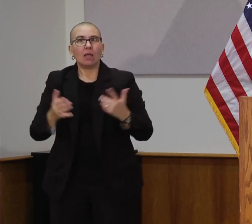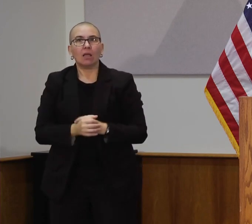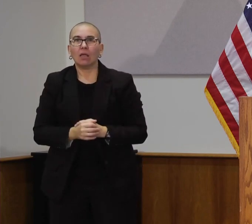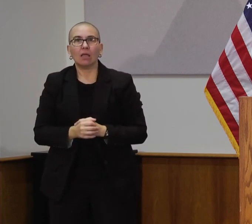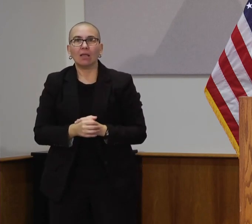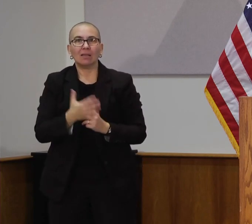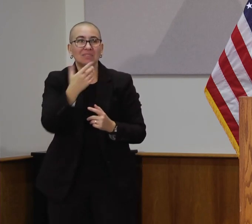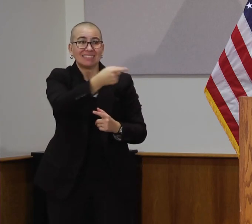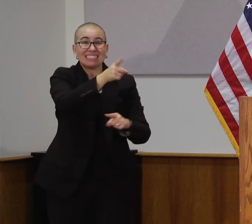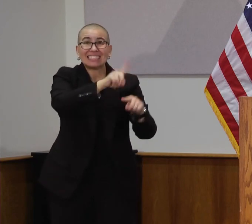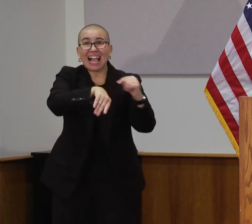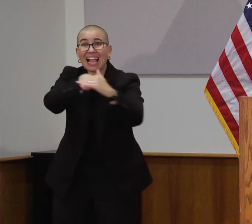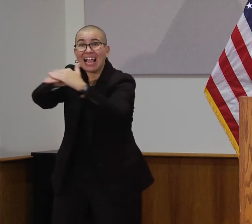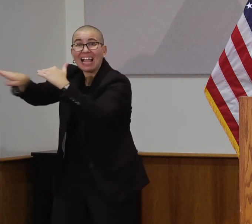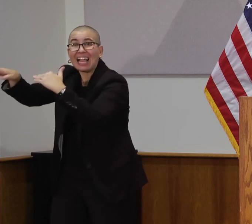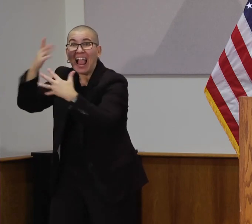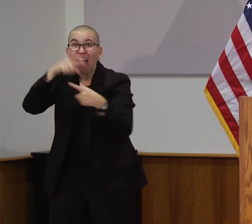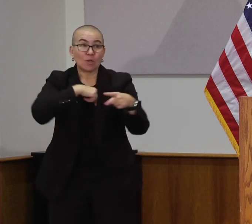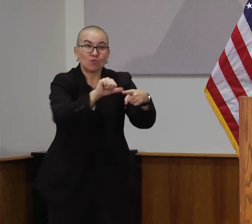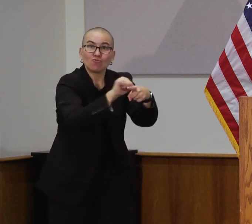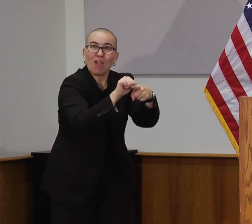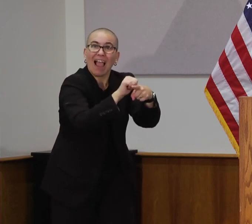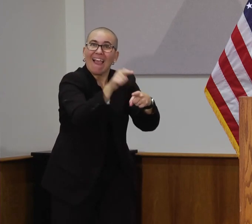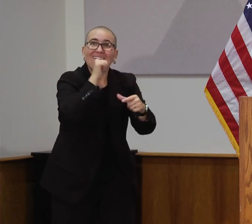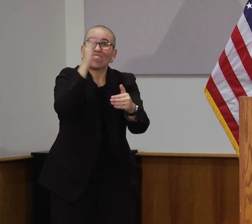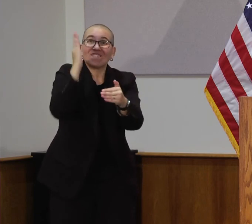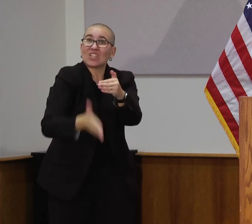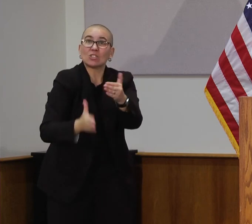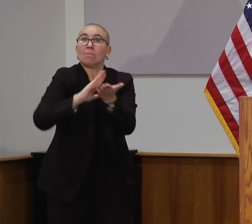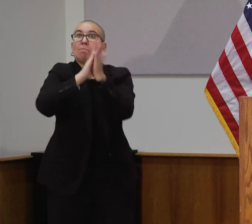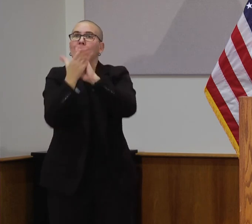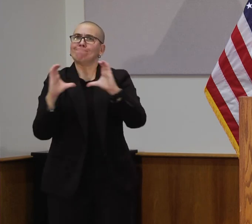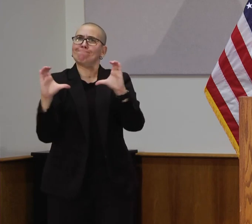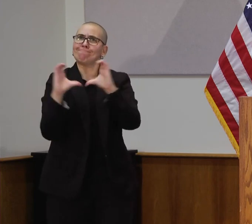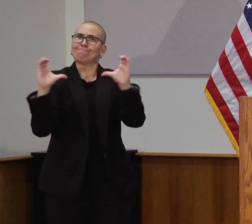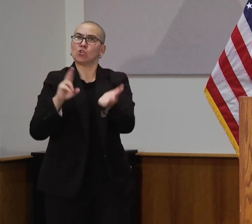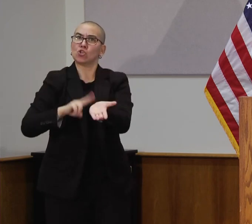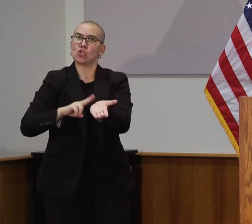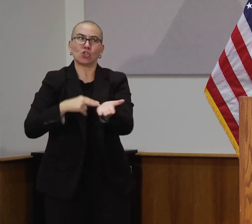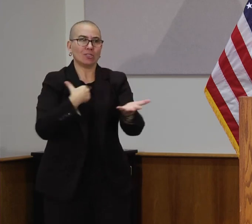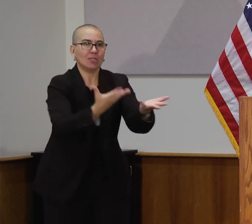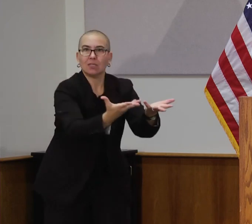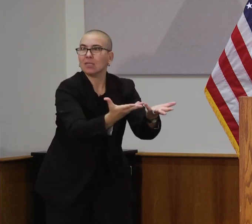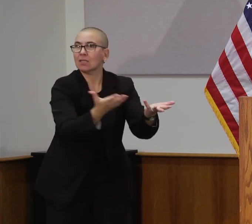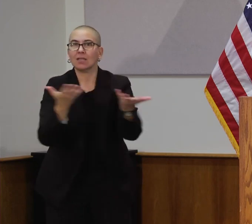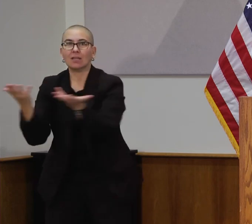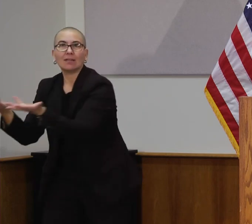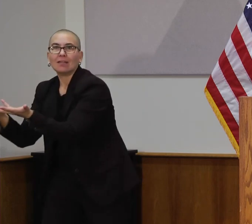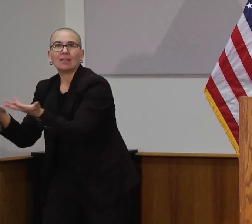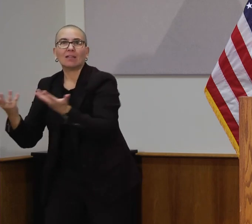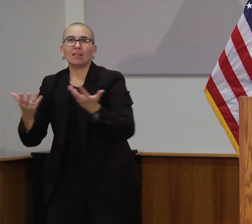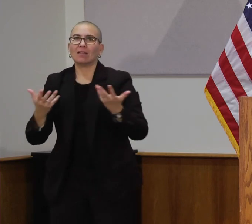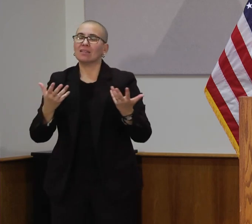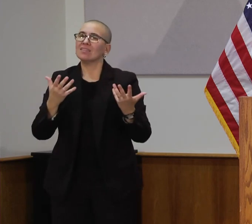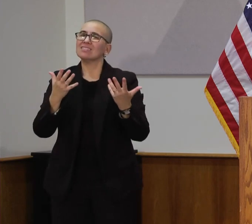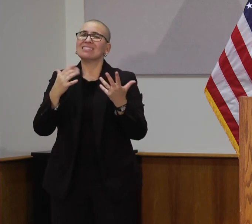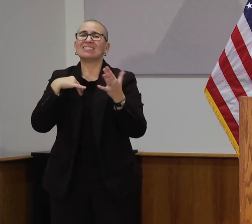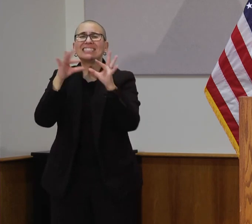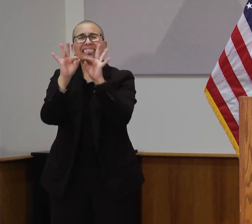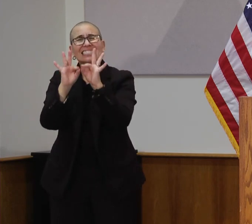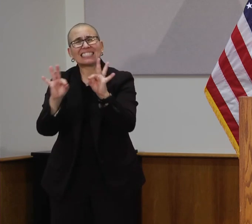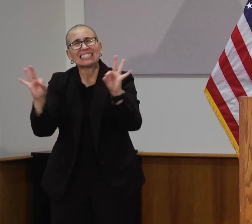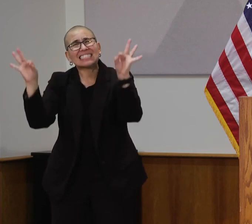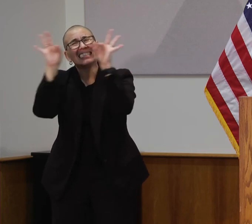Minnesota. We all need to do our part, and I cannot express enough the importance of hand